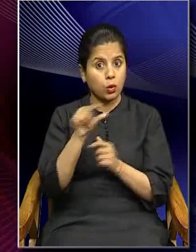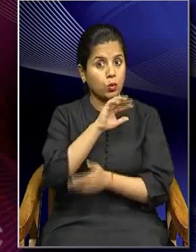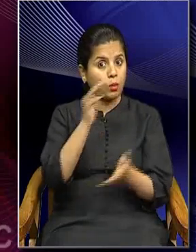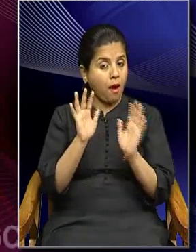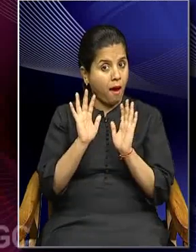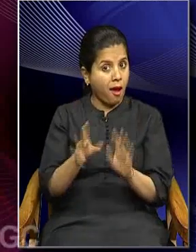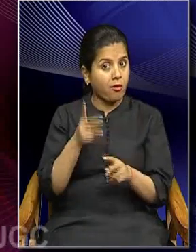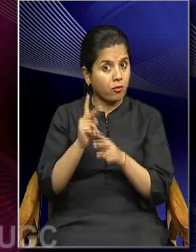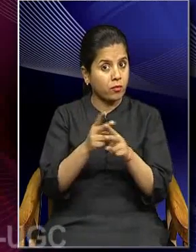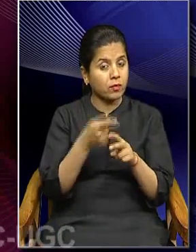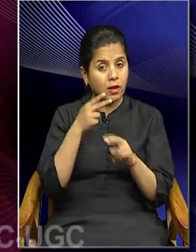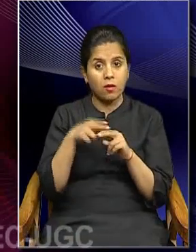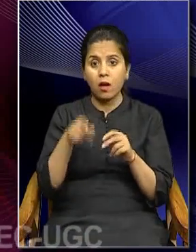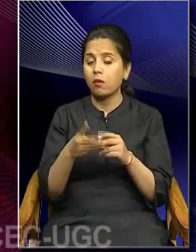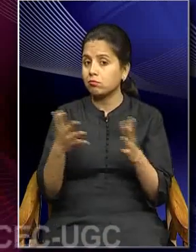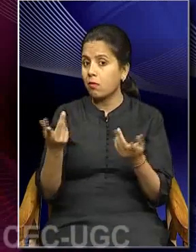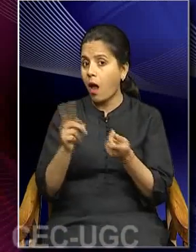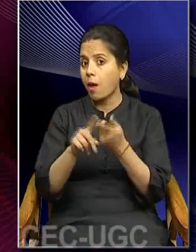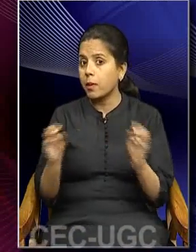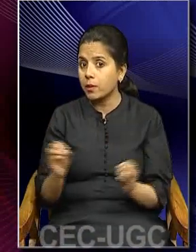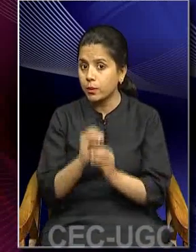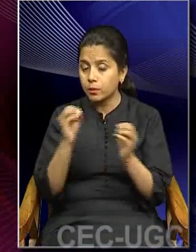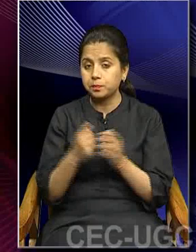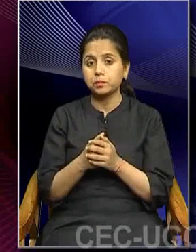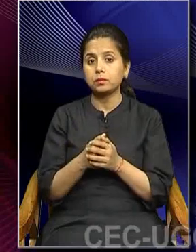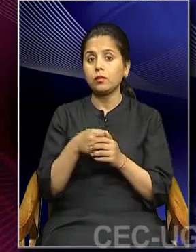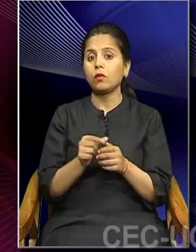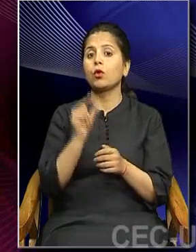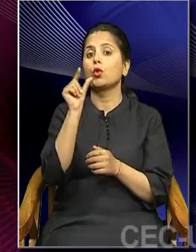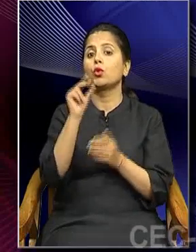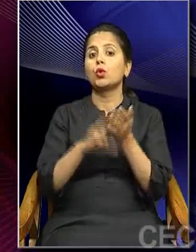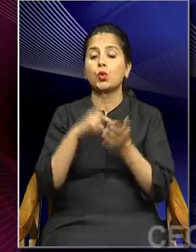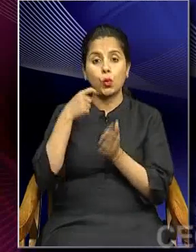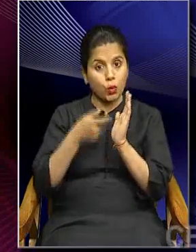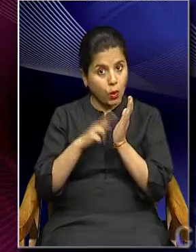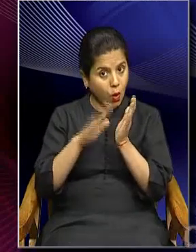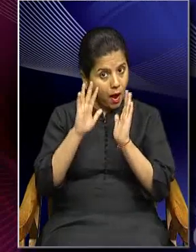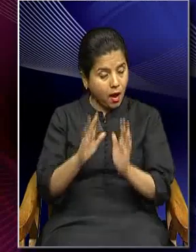exist even when it has no instances? Does unicornness exist